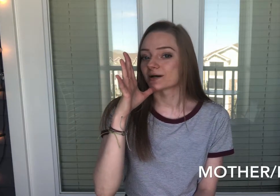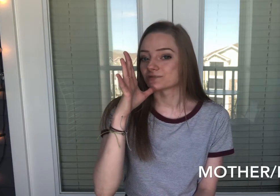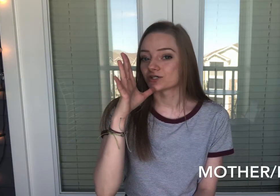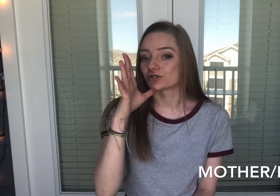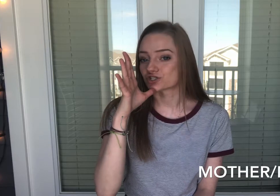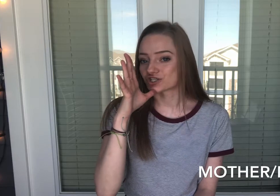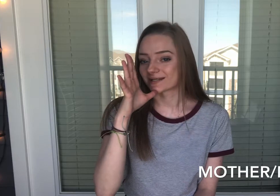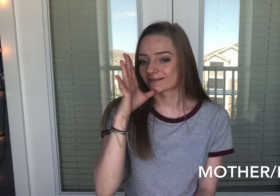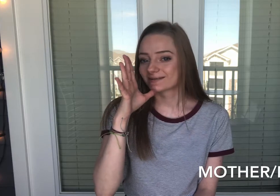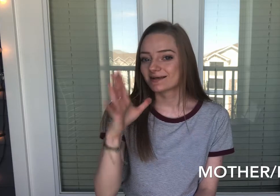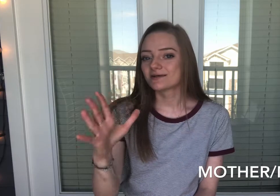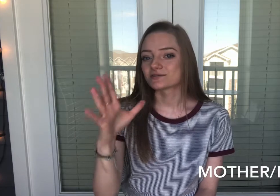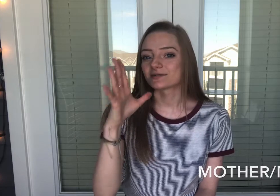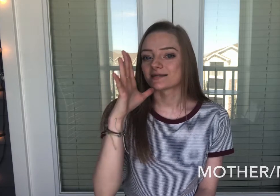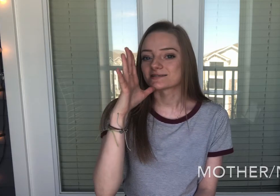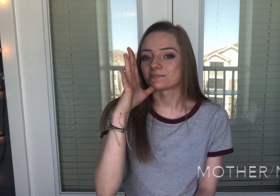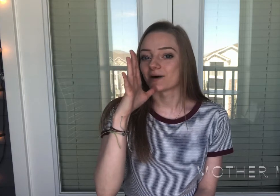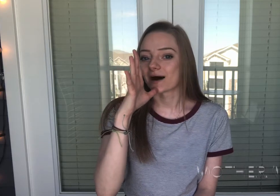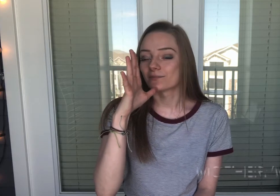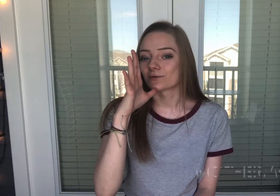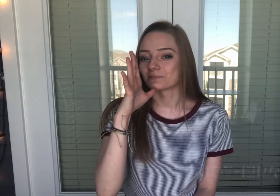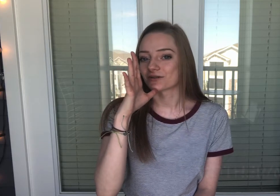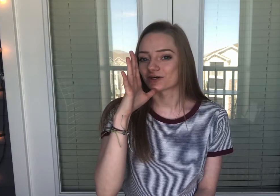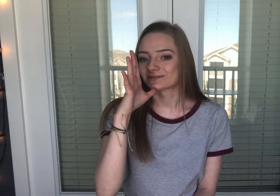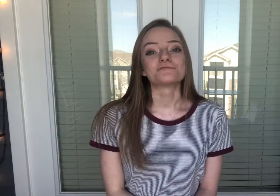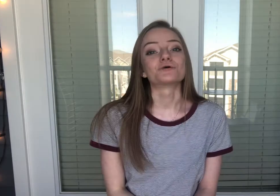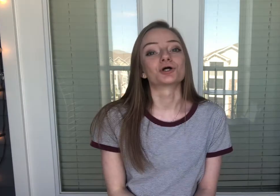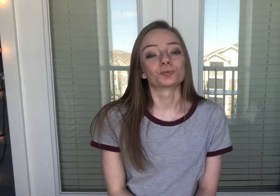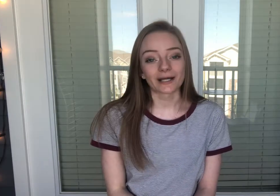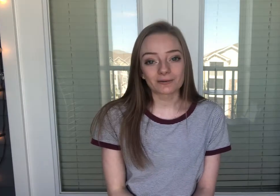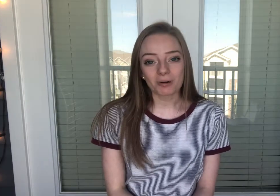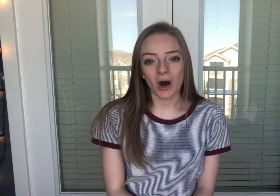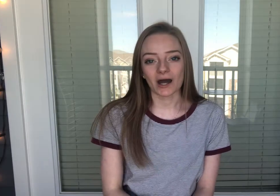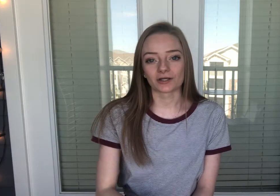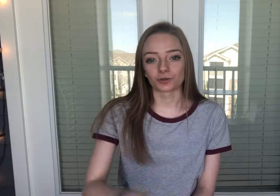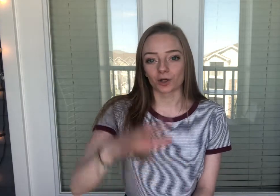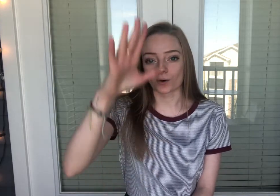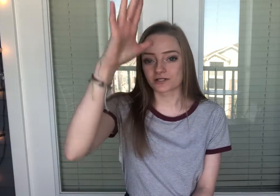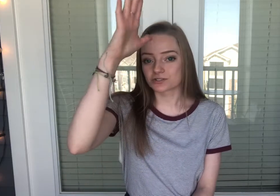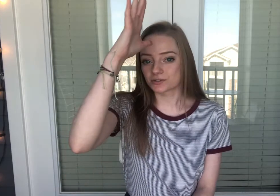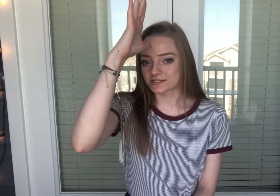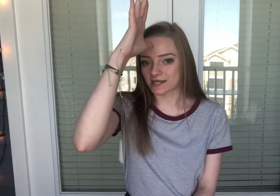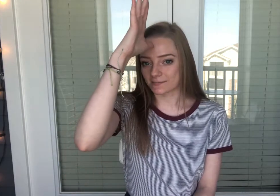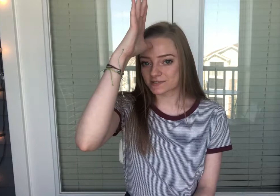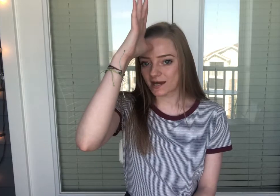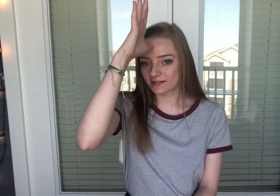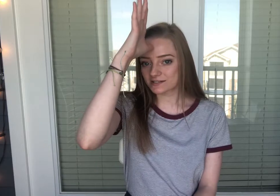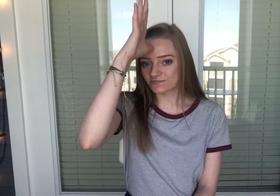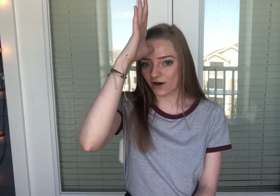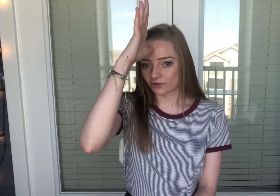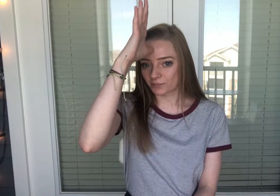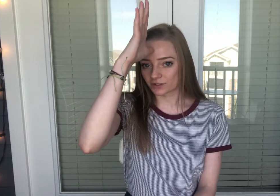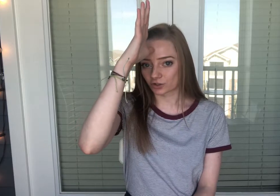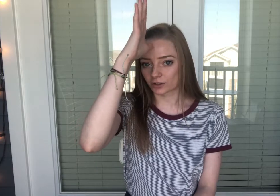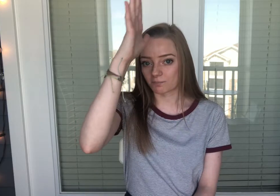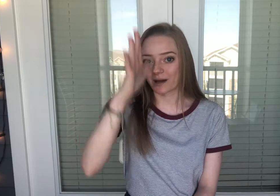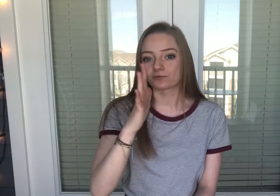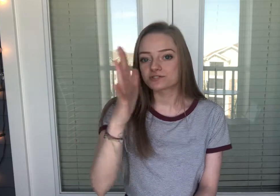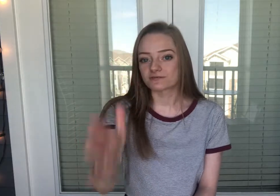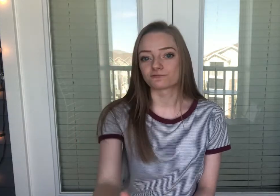to your chin. So that's mom or mother. For grandpa, you are going to do the same sign as father, but then you're going to bounce it